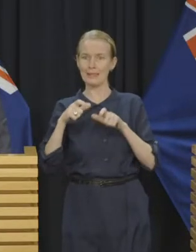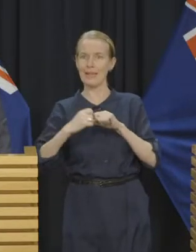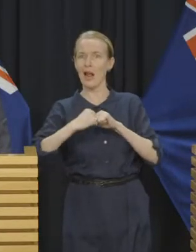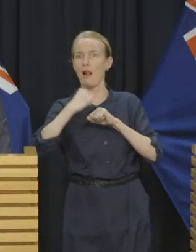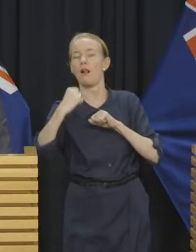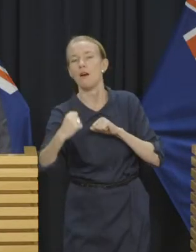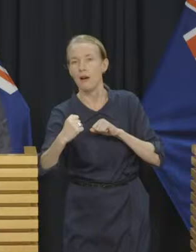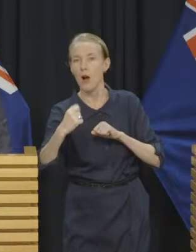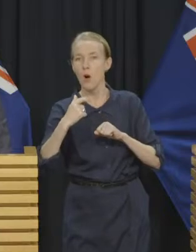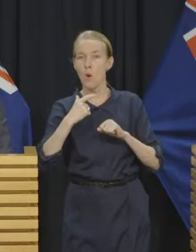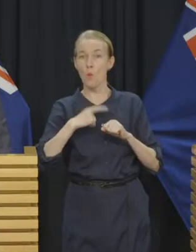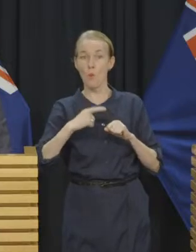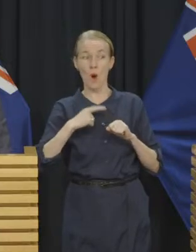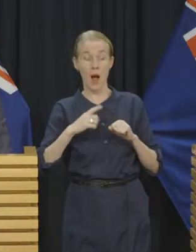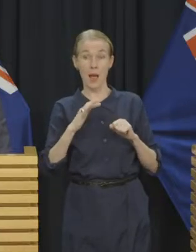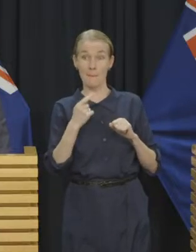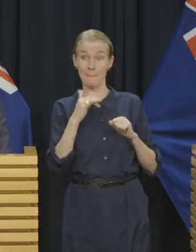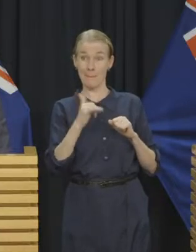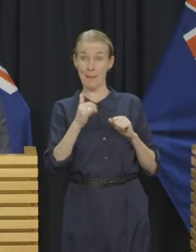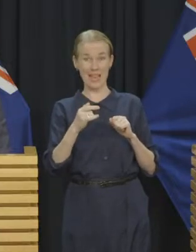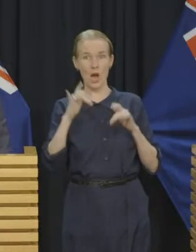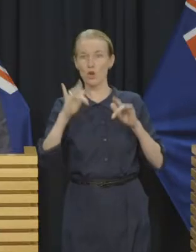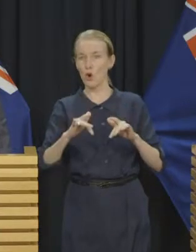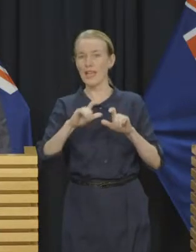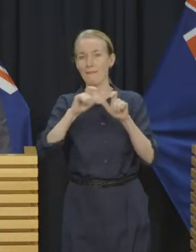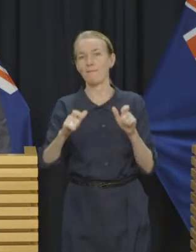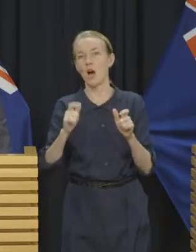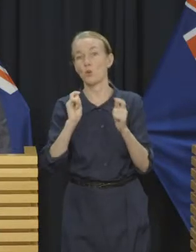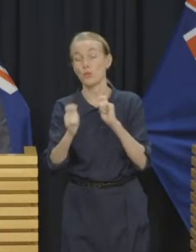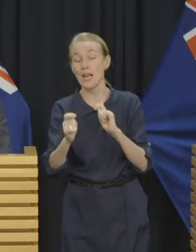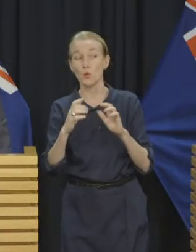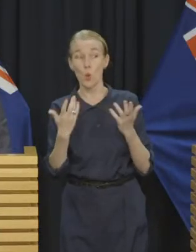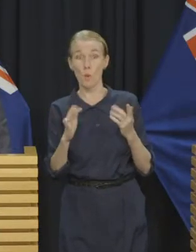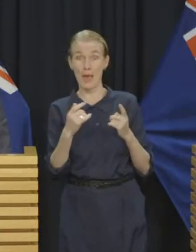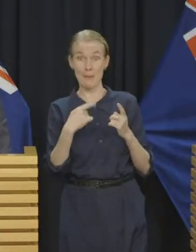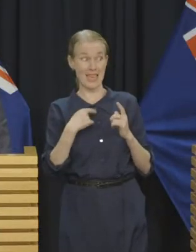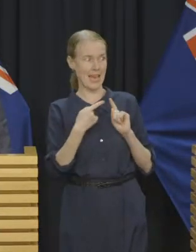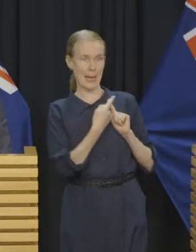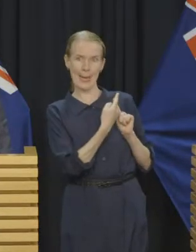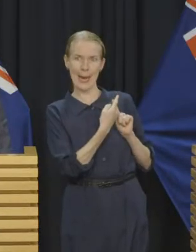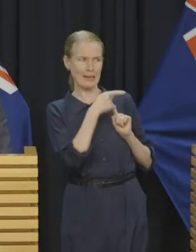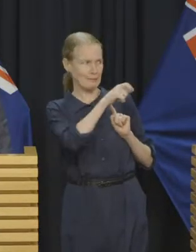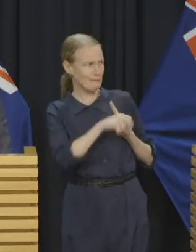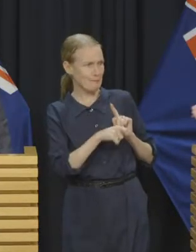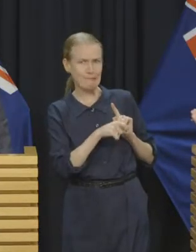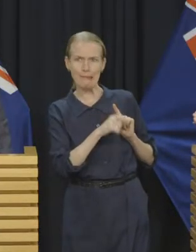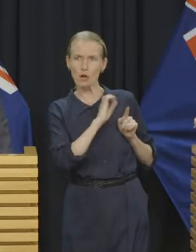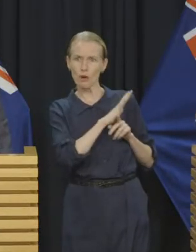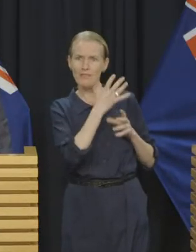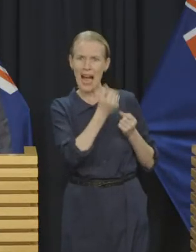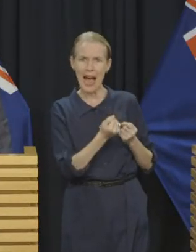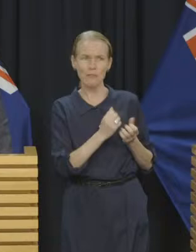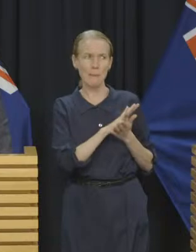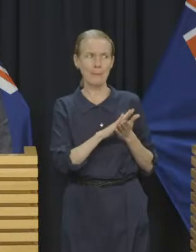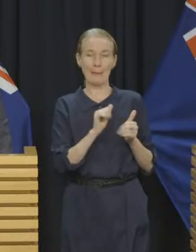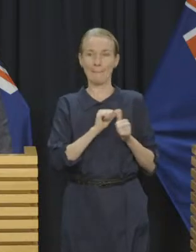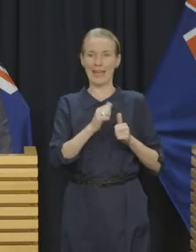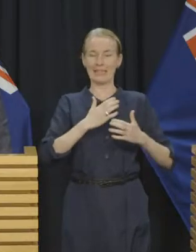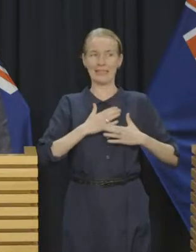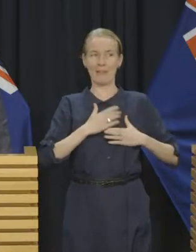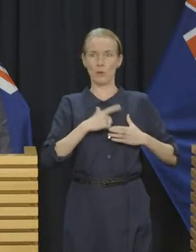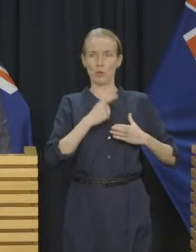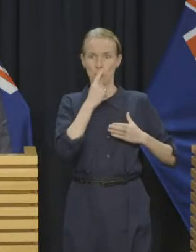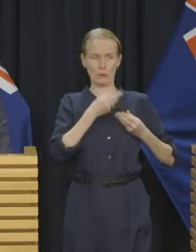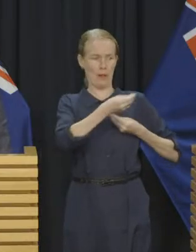of their family bubble, if they're in a bubble, may become subsequently infected, and then the clock goes back as well. So they have to wait until